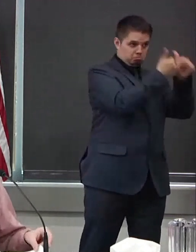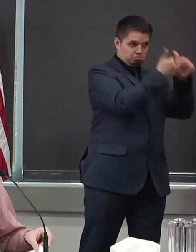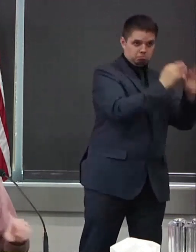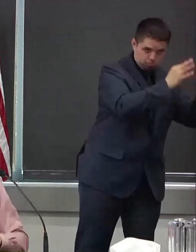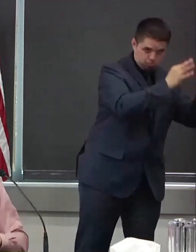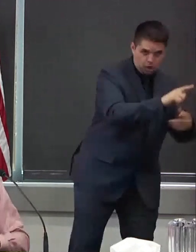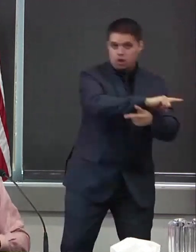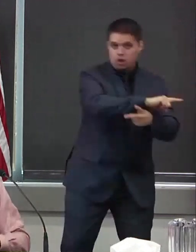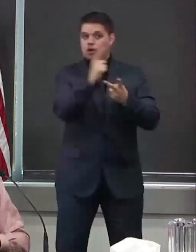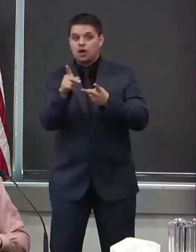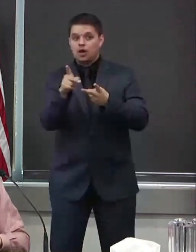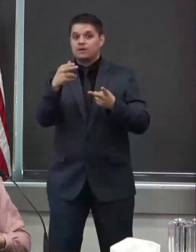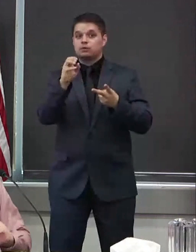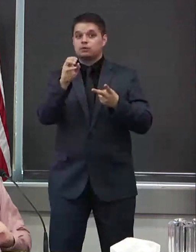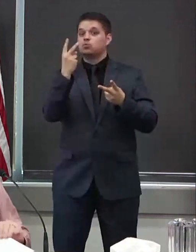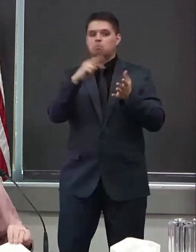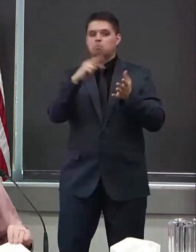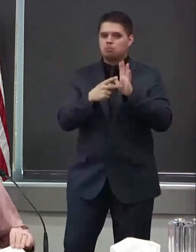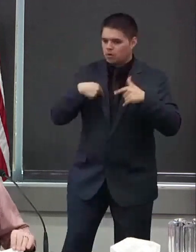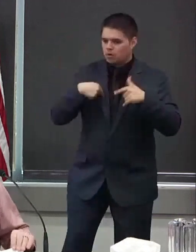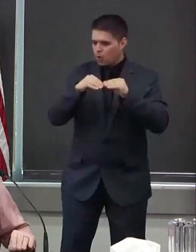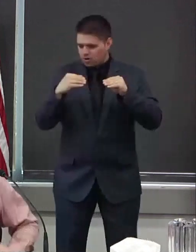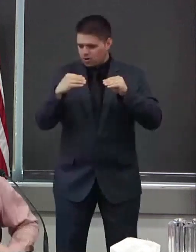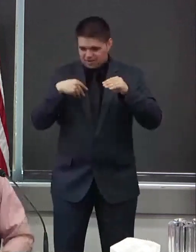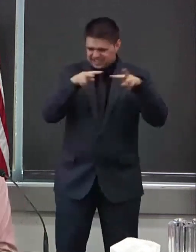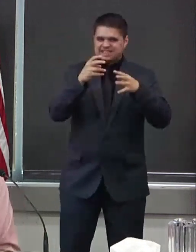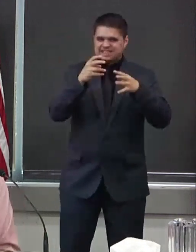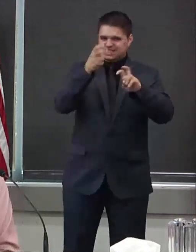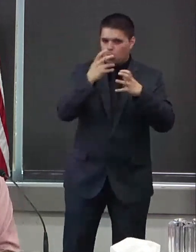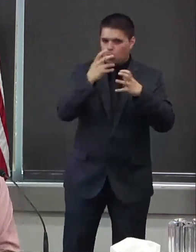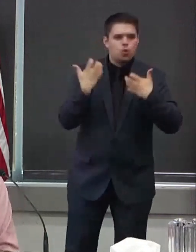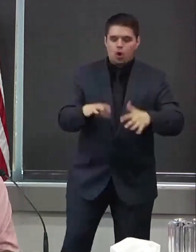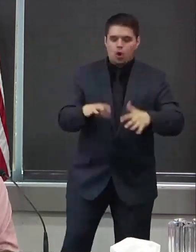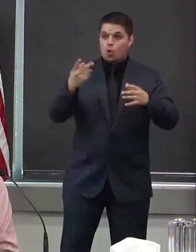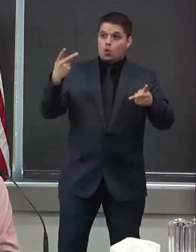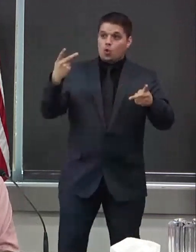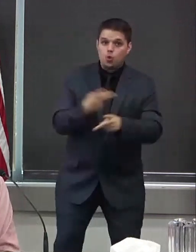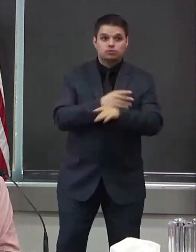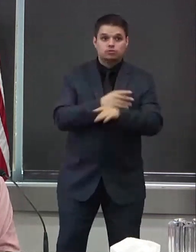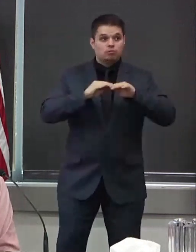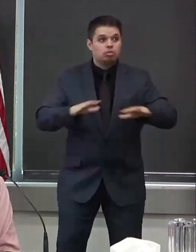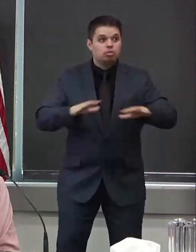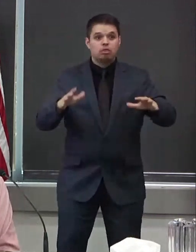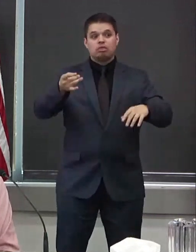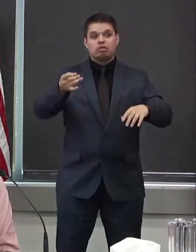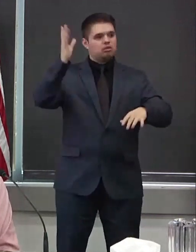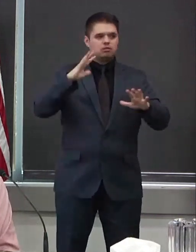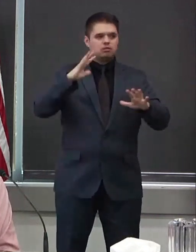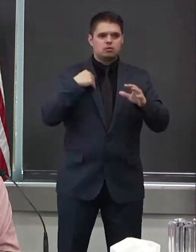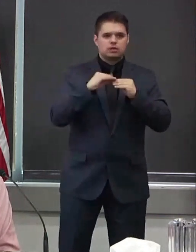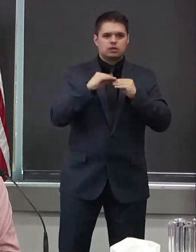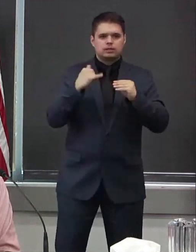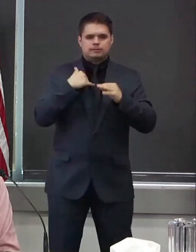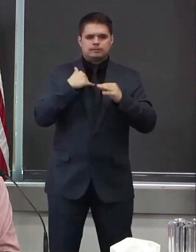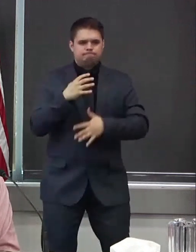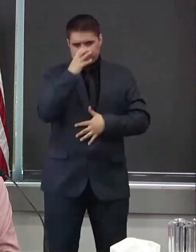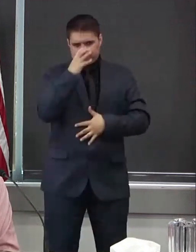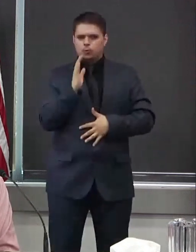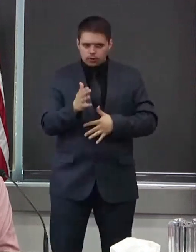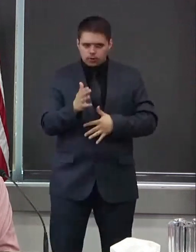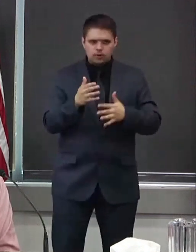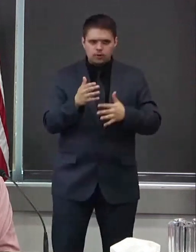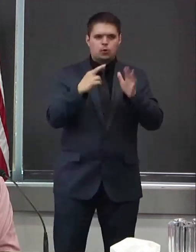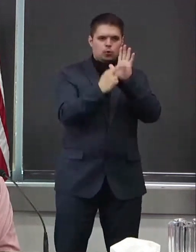and preventing new outbreaks from occurring in our state. We want to assure that our public health system, our local and tribal partners,